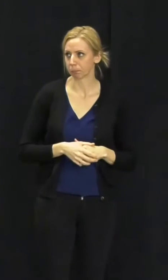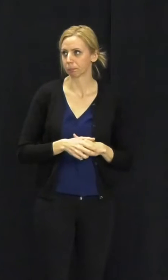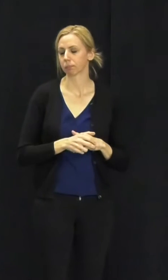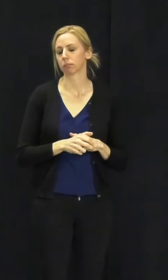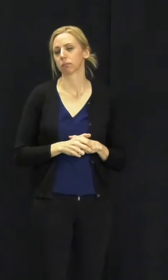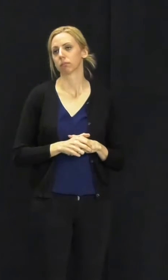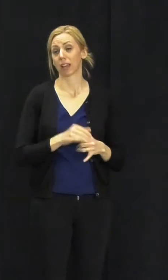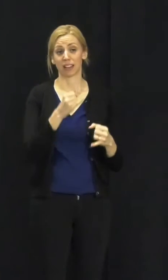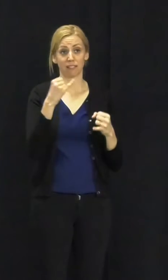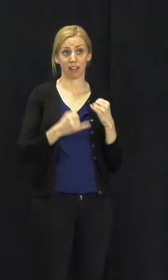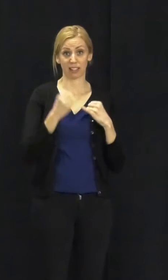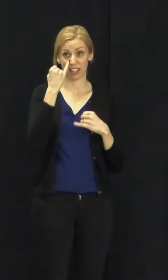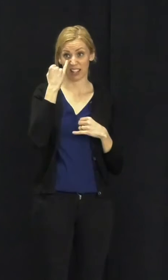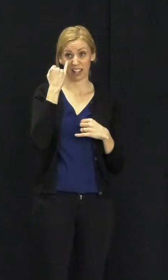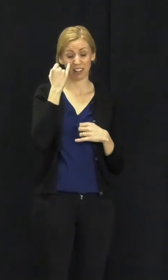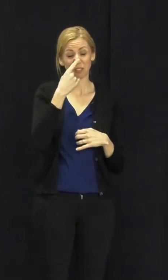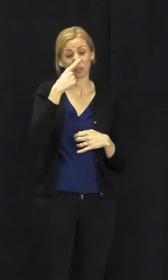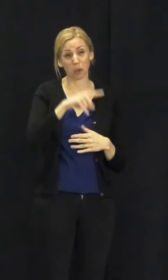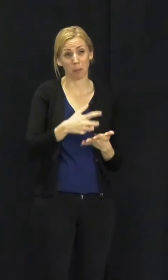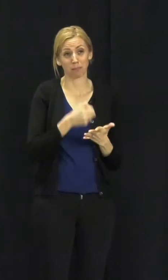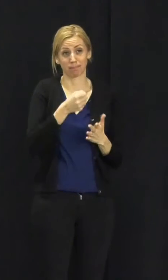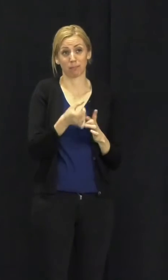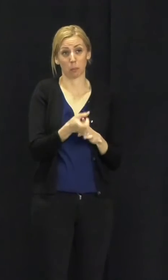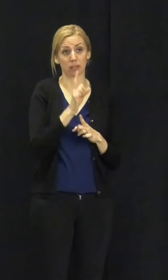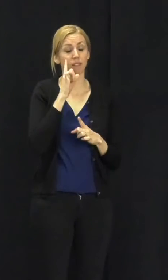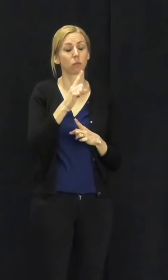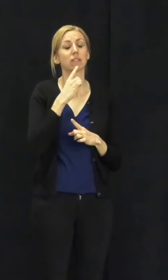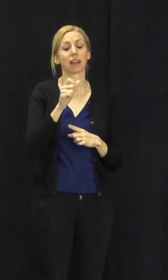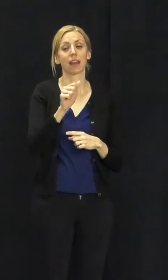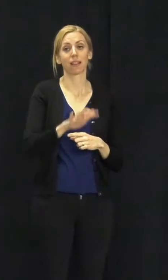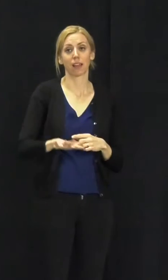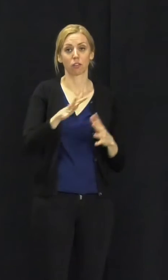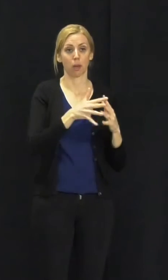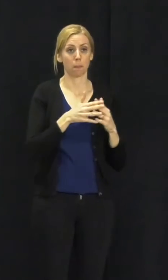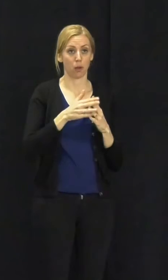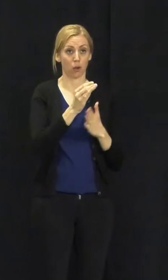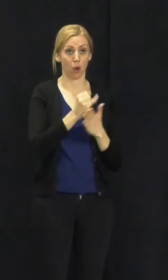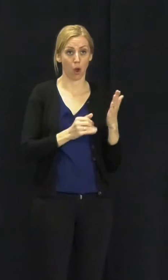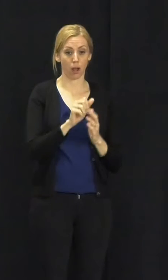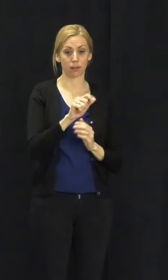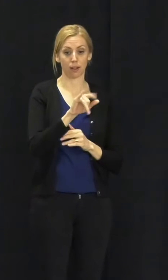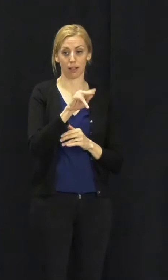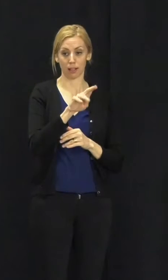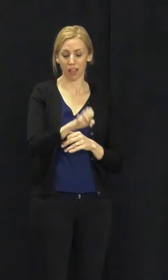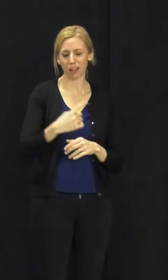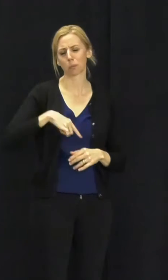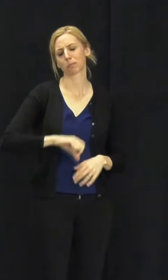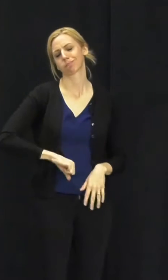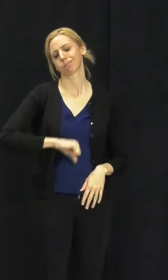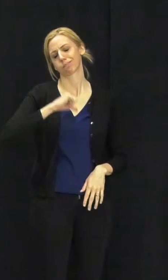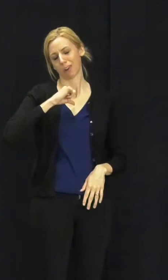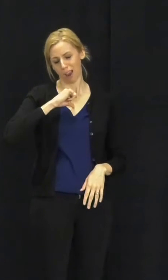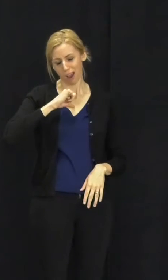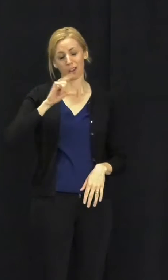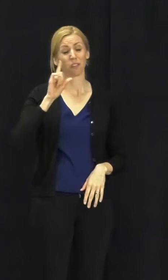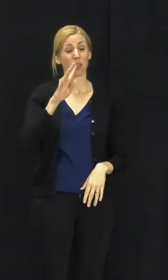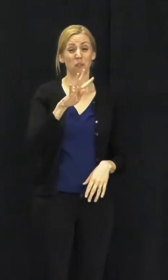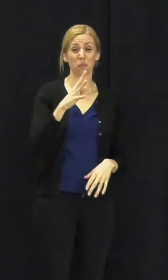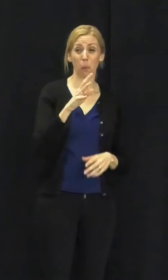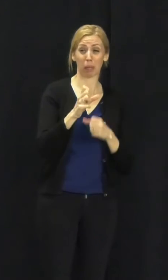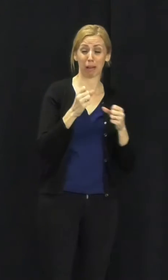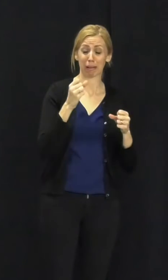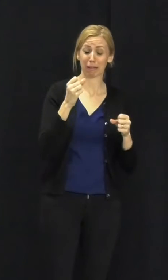same period. So we're part of a really robust sector that is growing and is competing